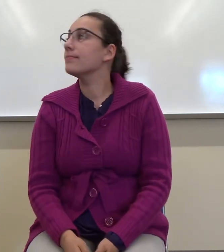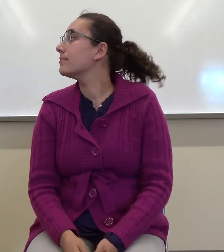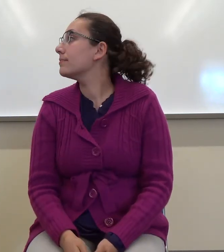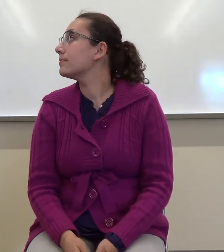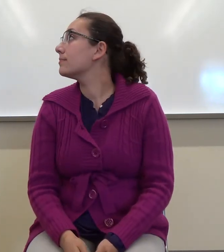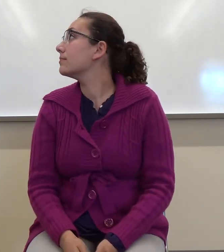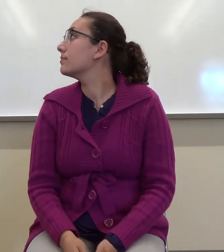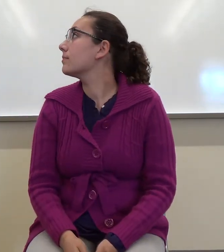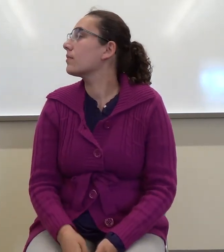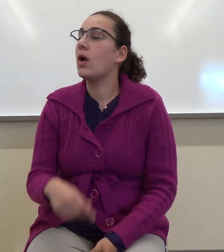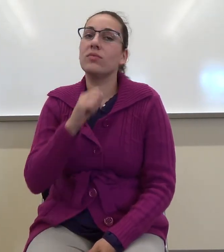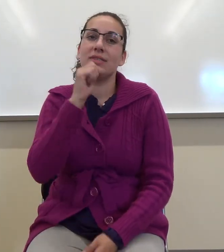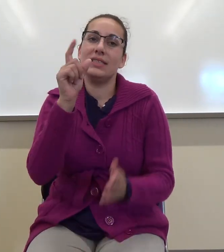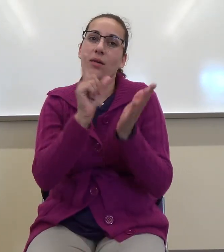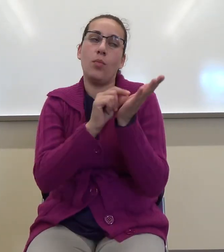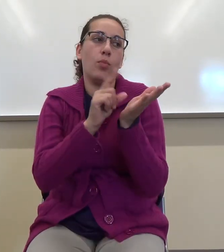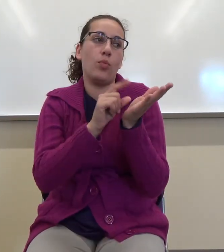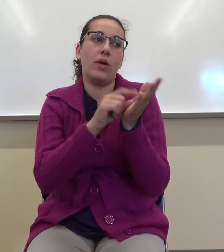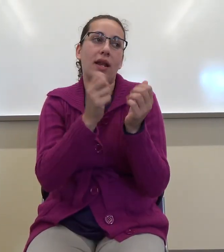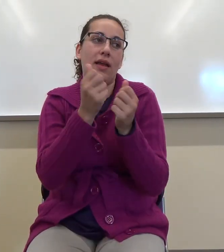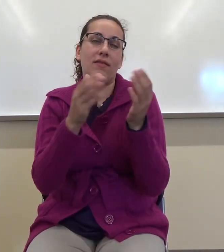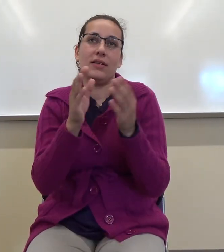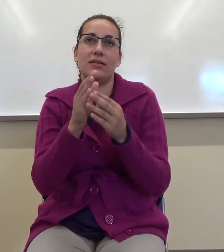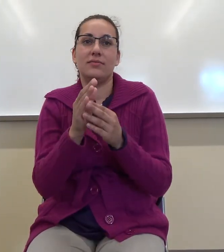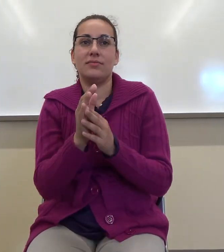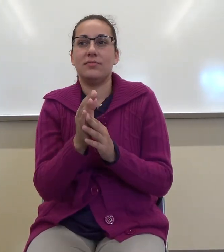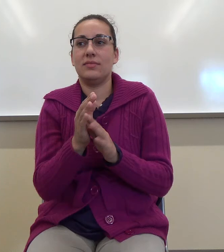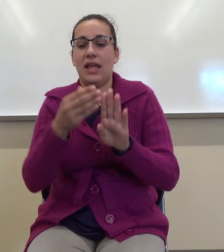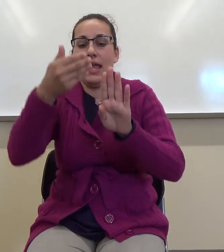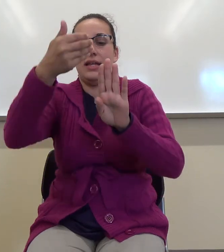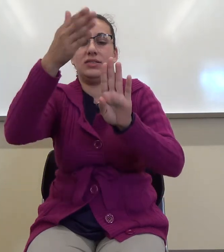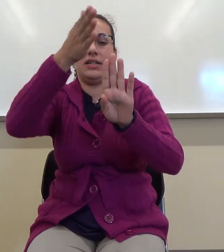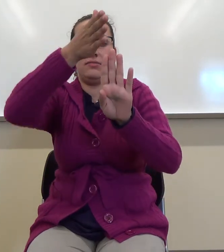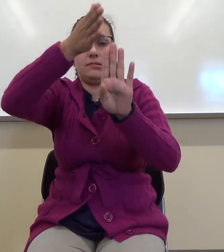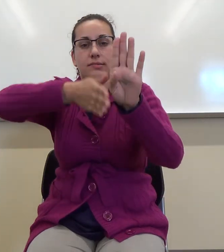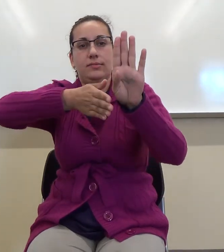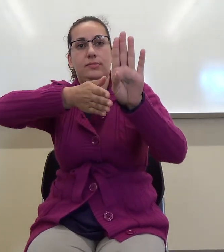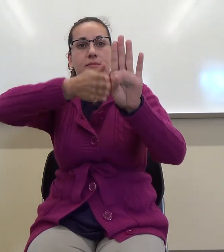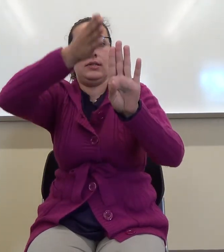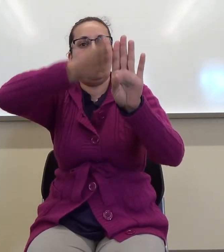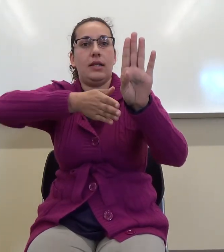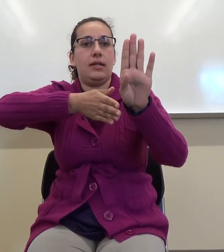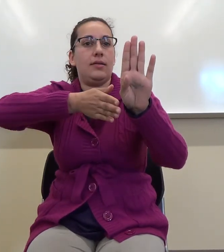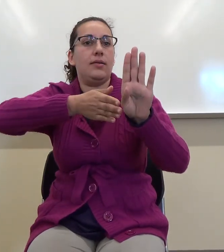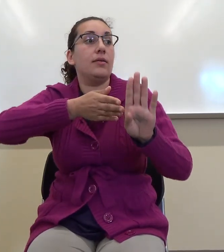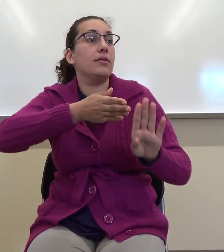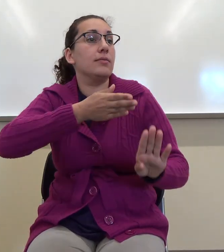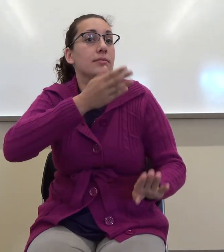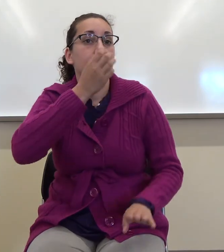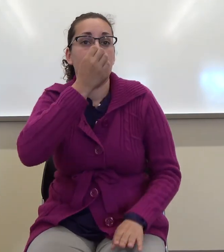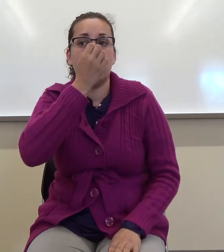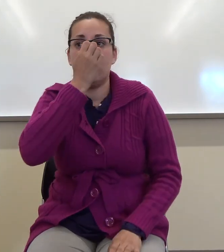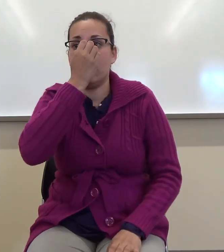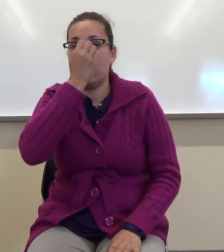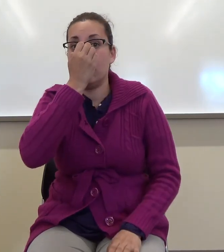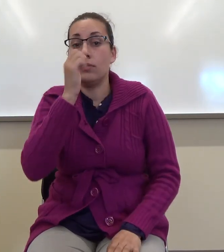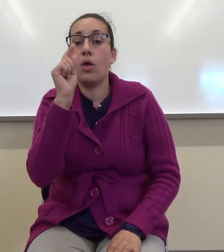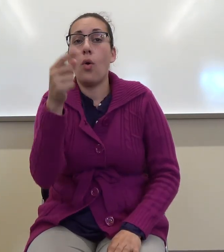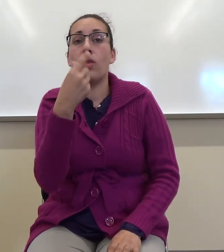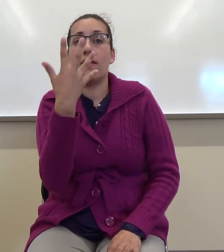the edge again. Okay, so and there's only 5 on that. Okay, so I'm gonna go